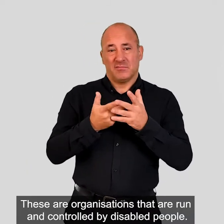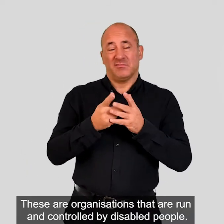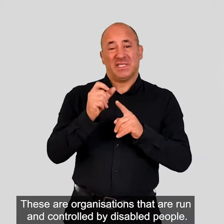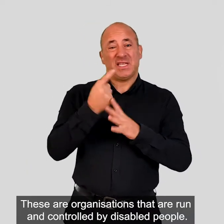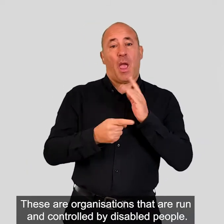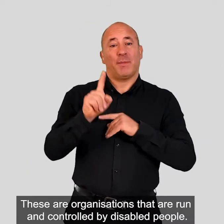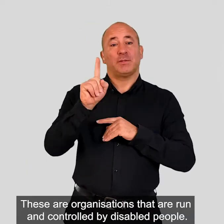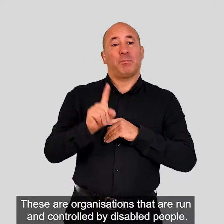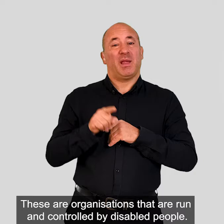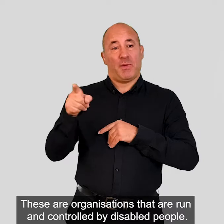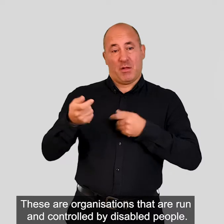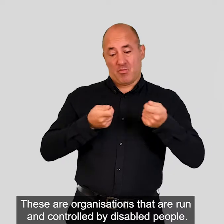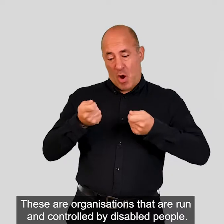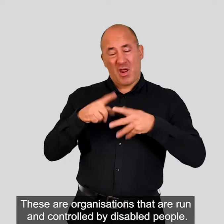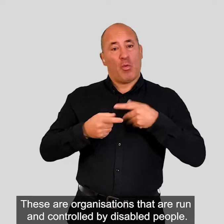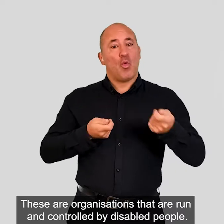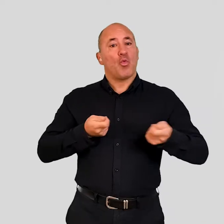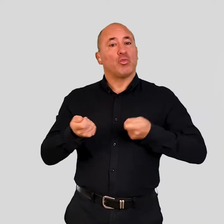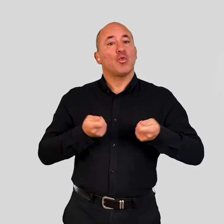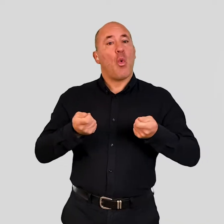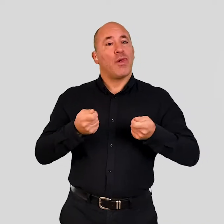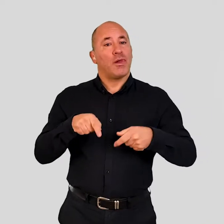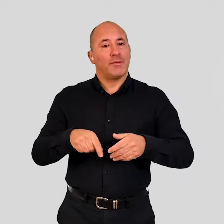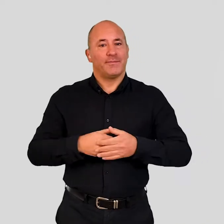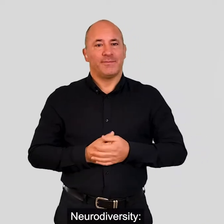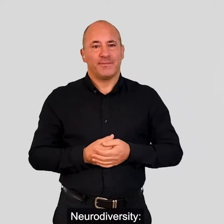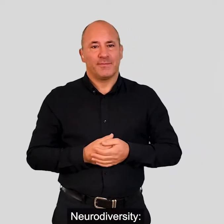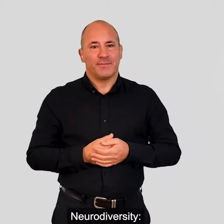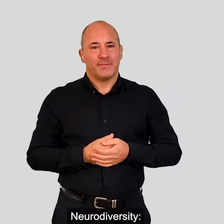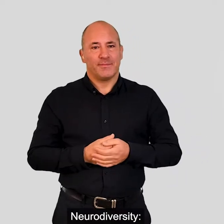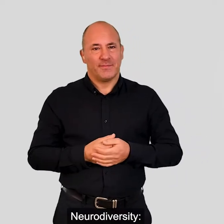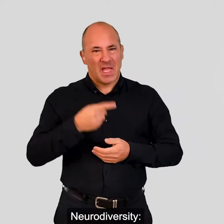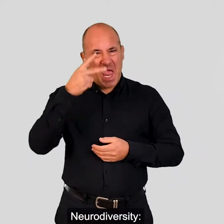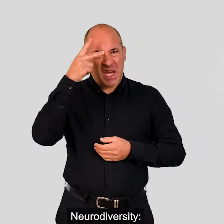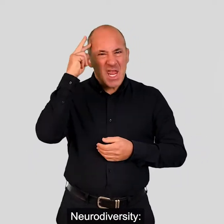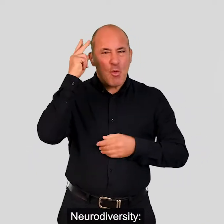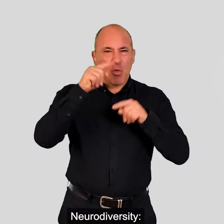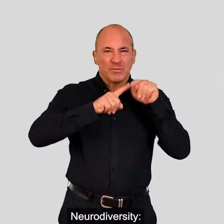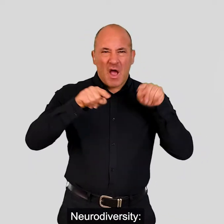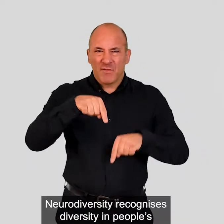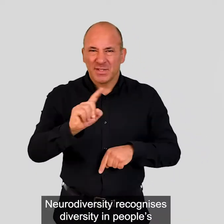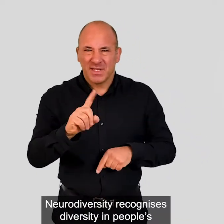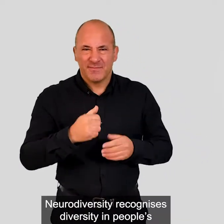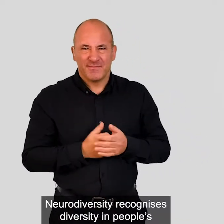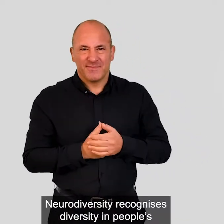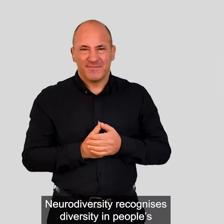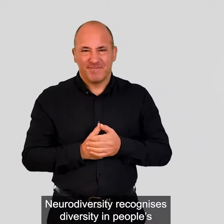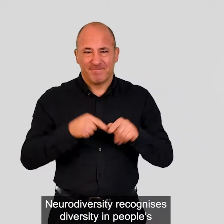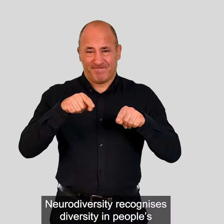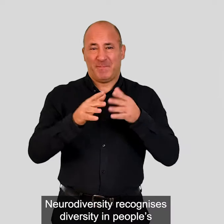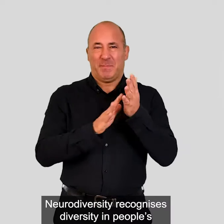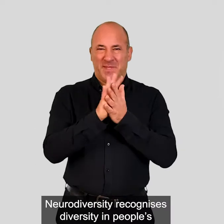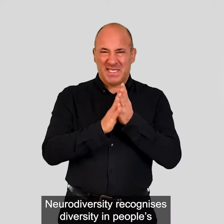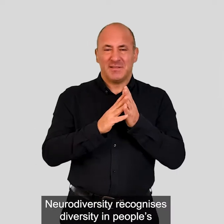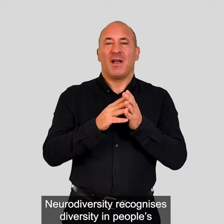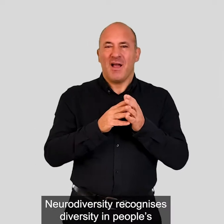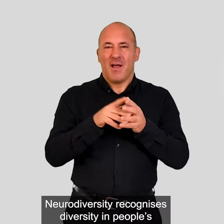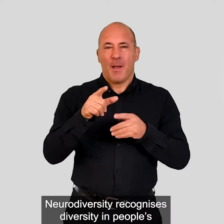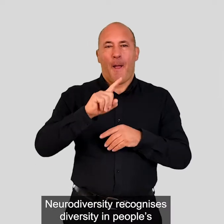controlled by disabled people. Neurodiversity. Neurodiversity recognizes